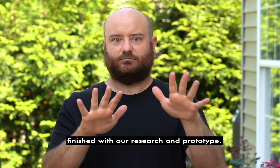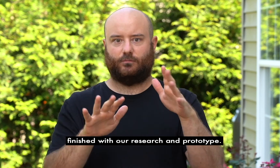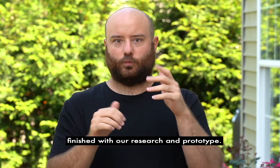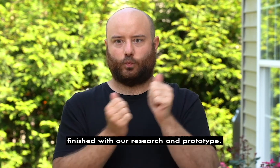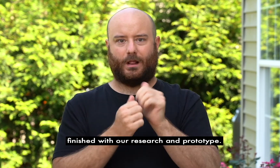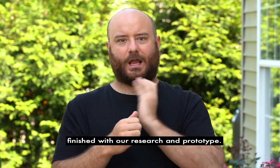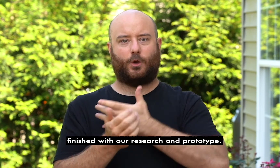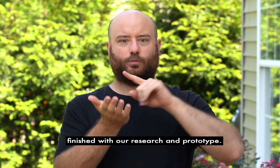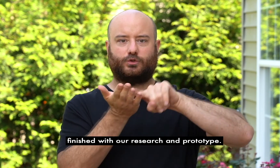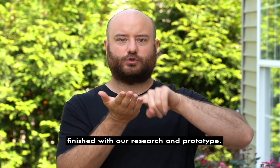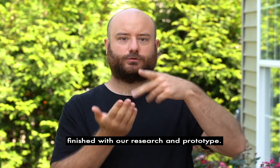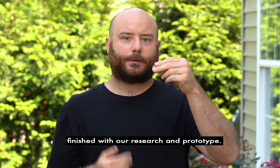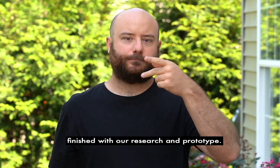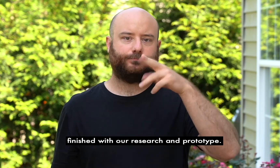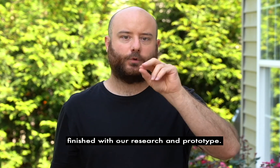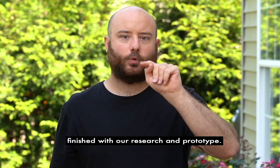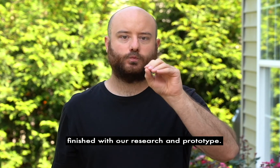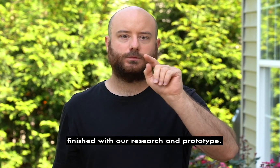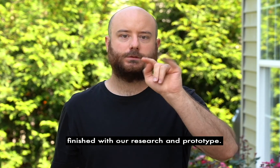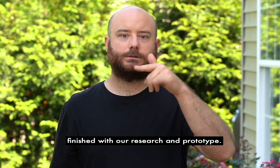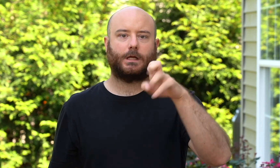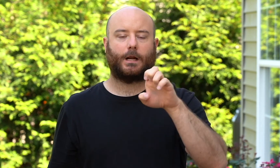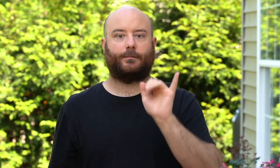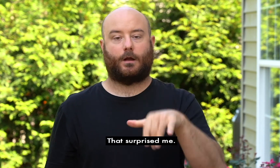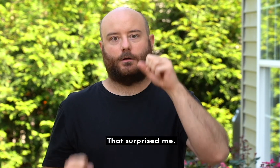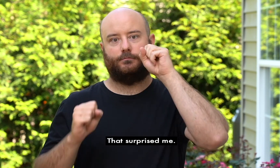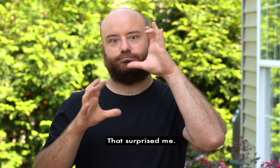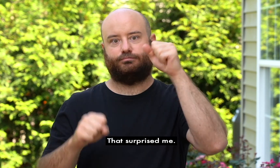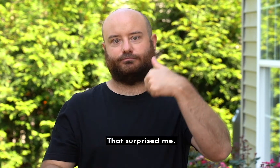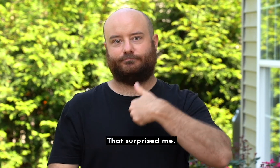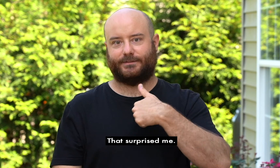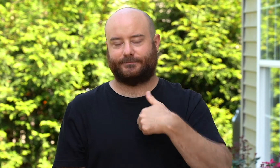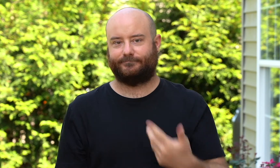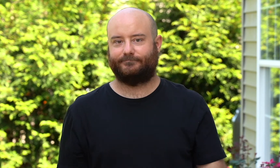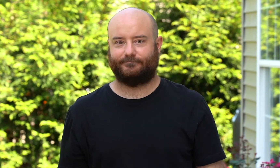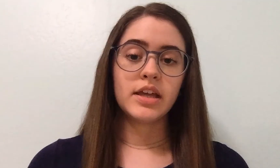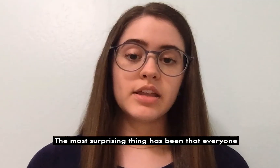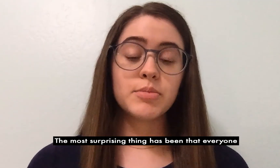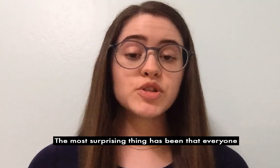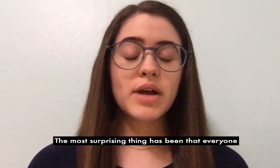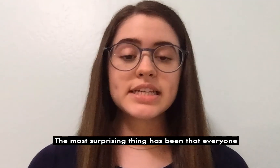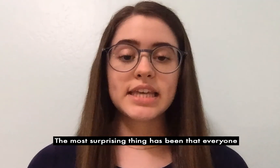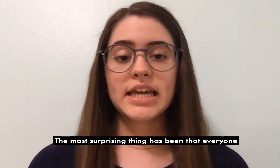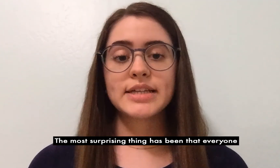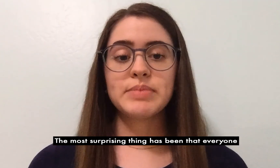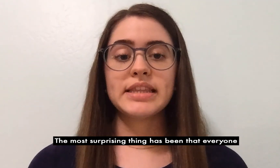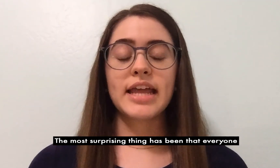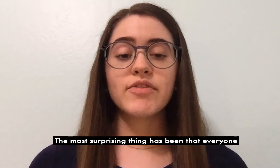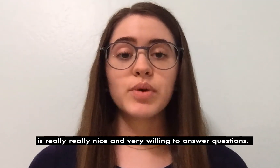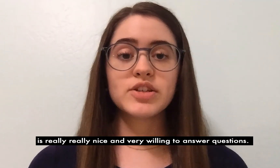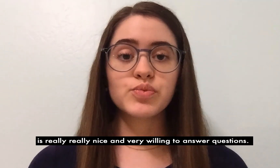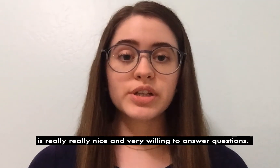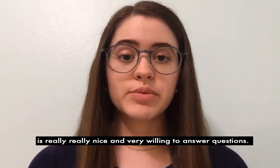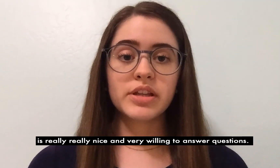were finished with our research and prototype. That surprised me. The most surprising thing has been